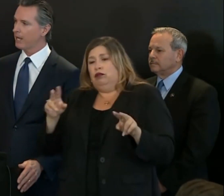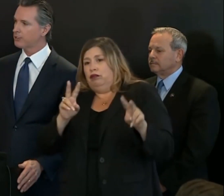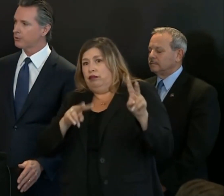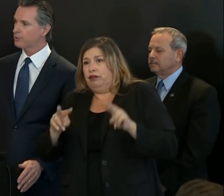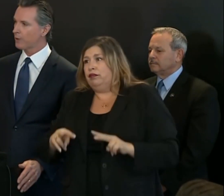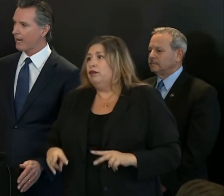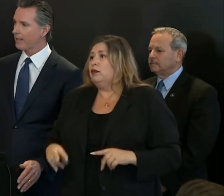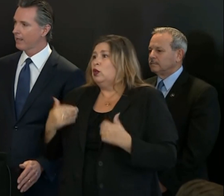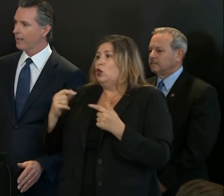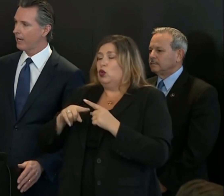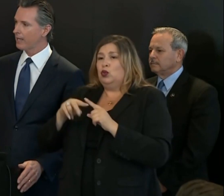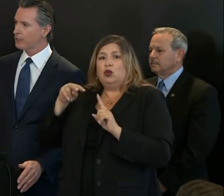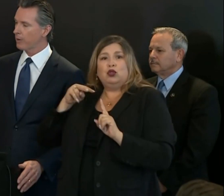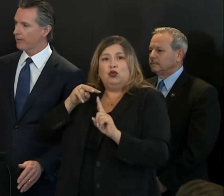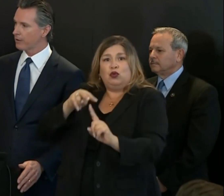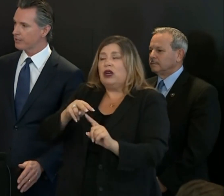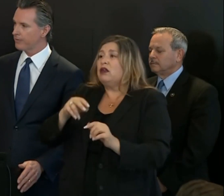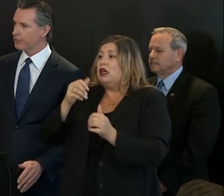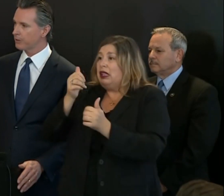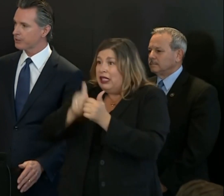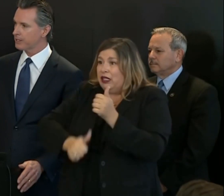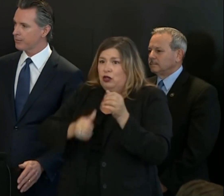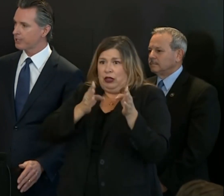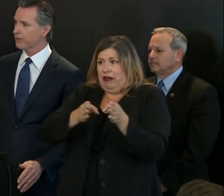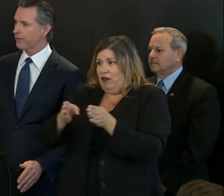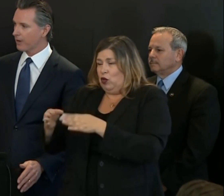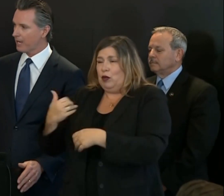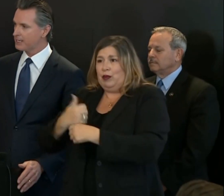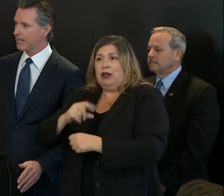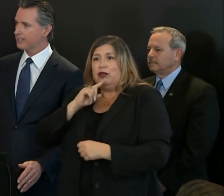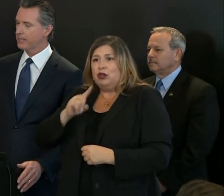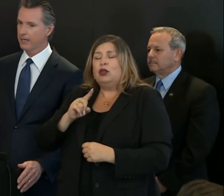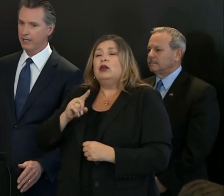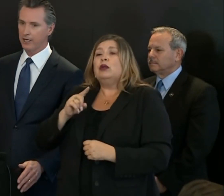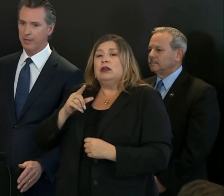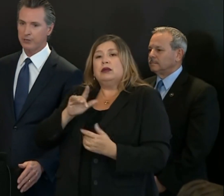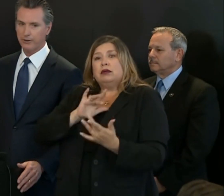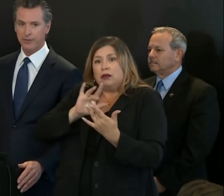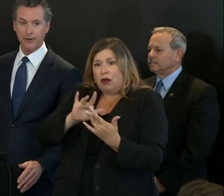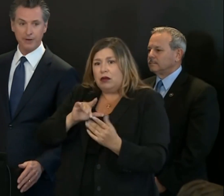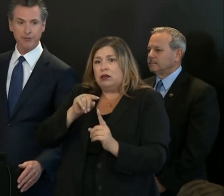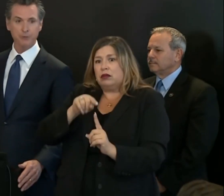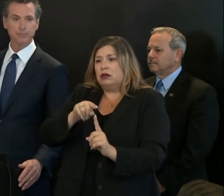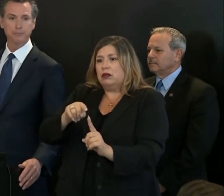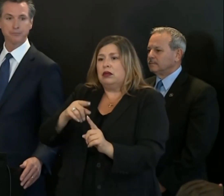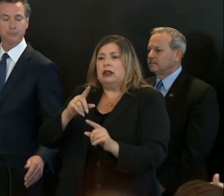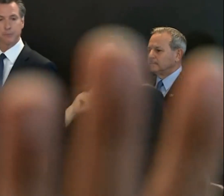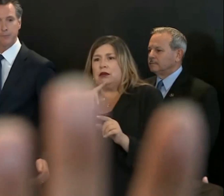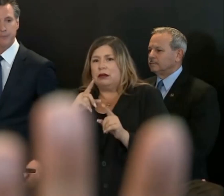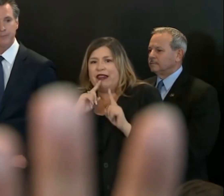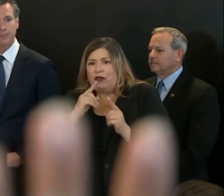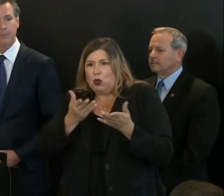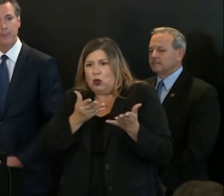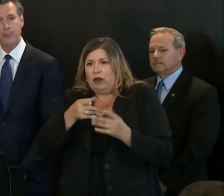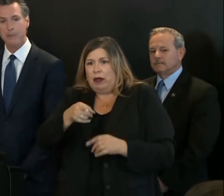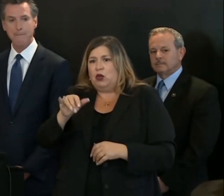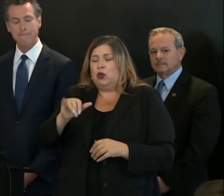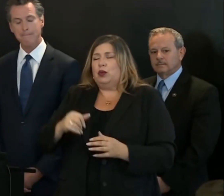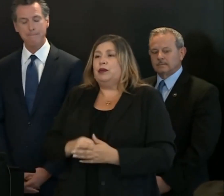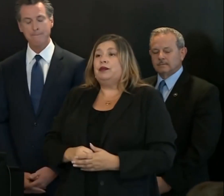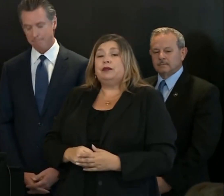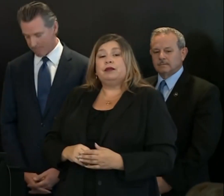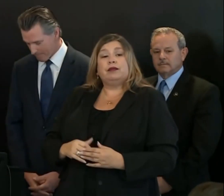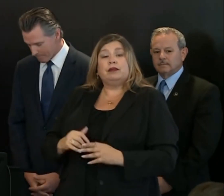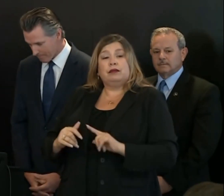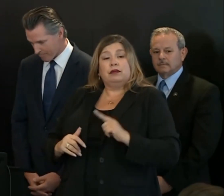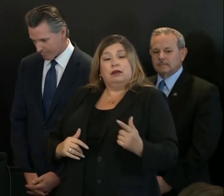capacity to track each one of those individuals and to make sure that they're contacted and to make sure that they're interviewed. Governor, let me ask you,